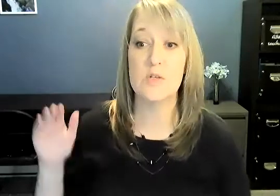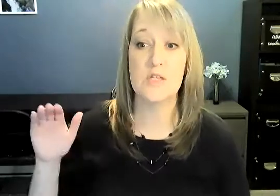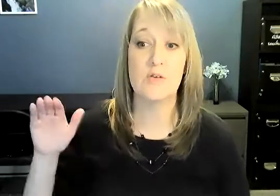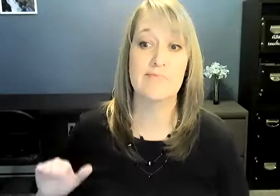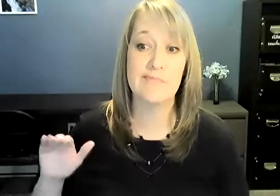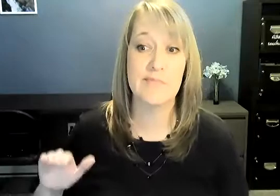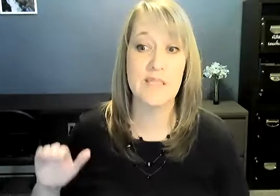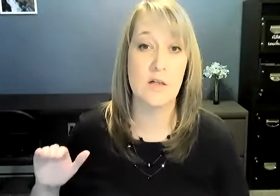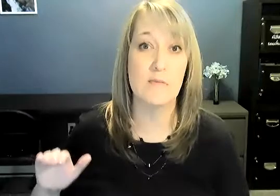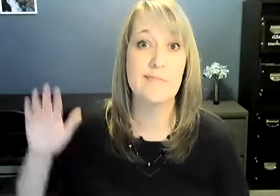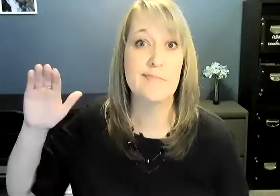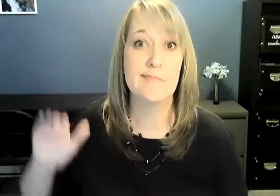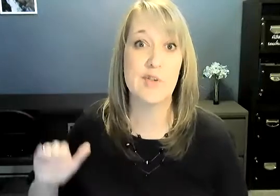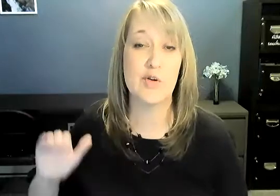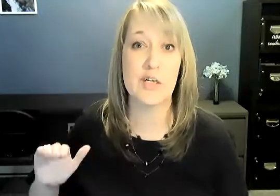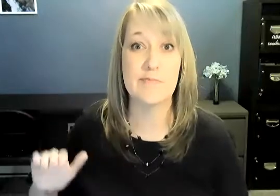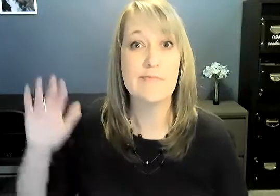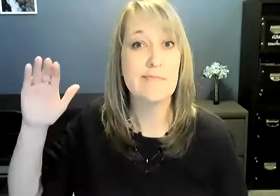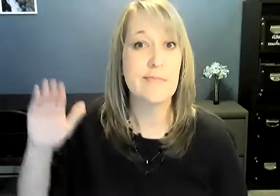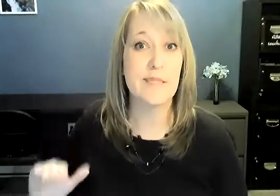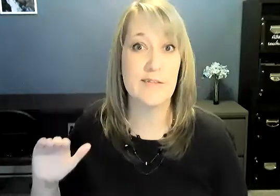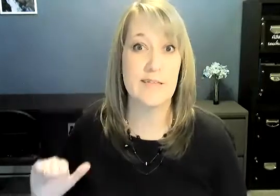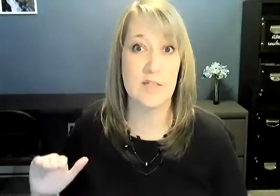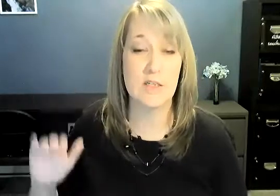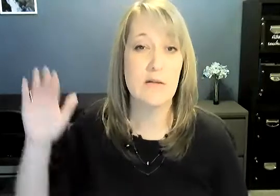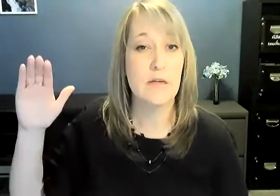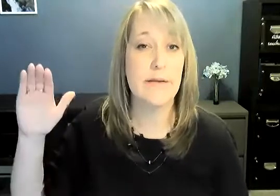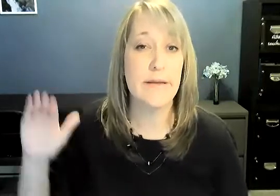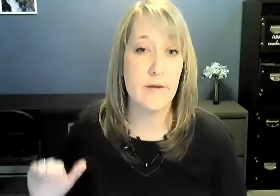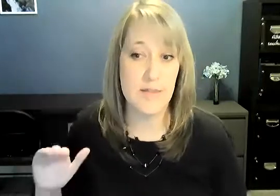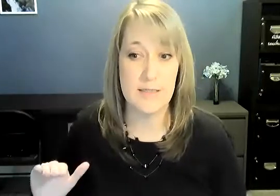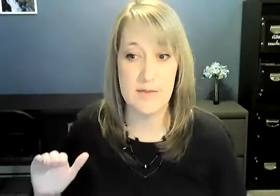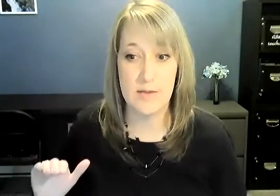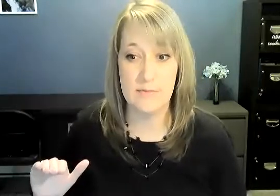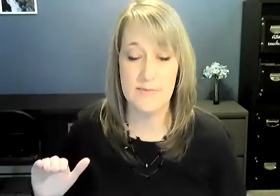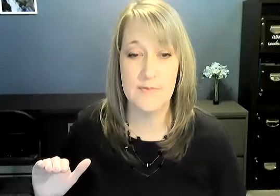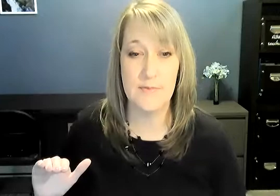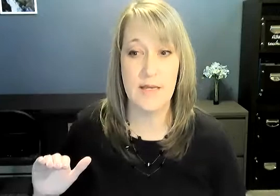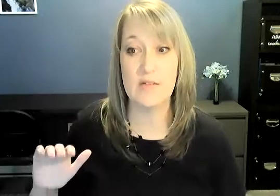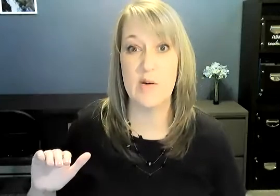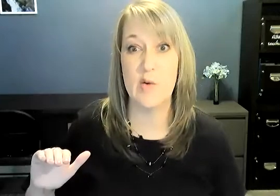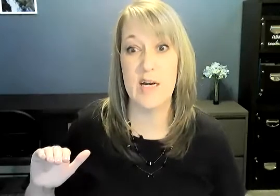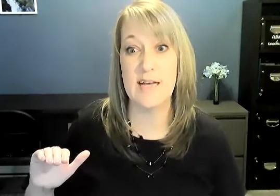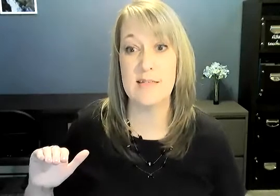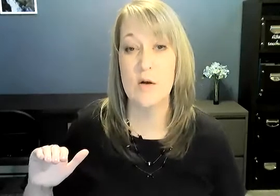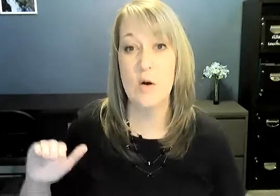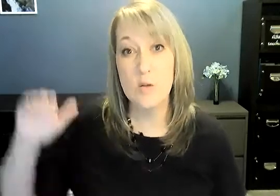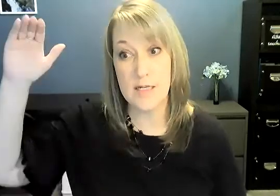do little, shorter, little sister, younger sister. Okay, so whereas older comes